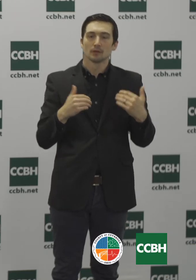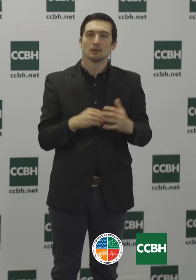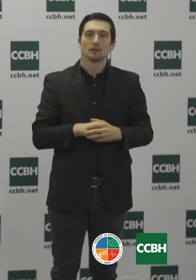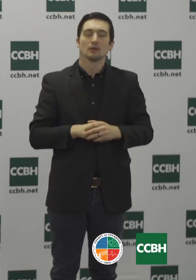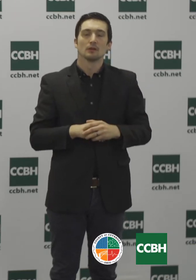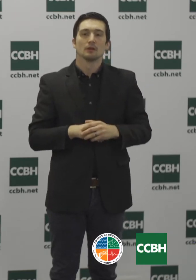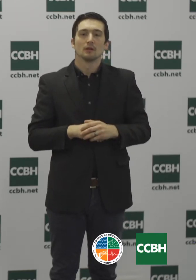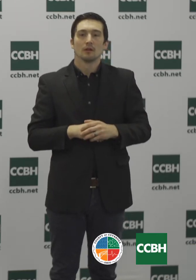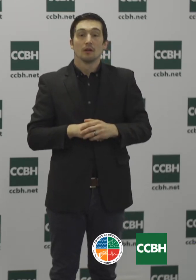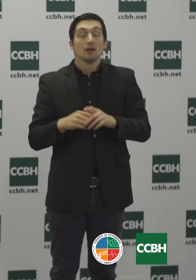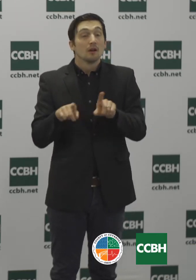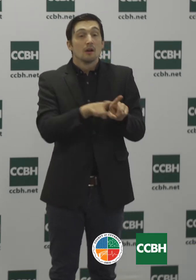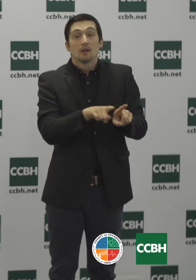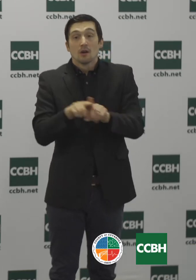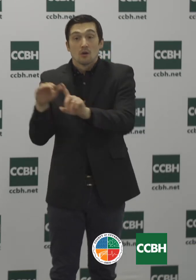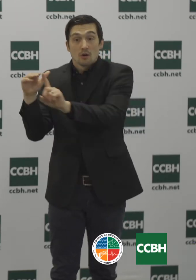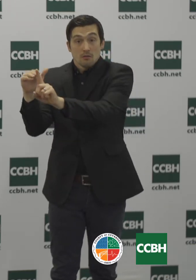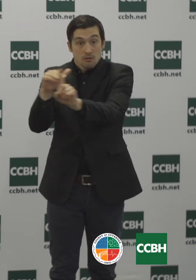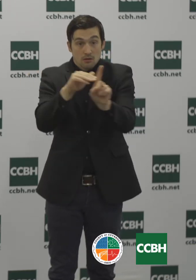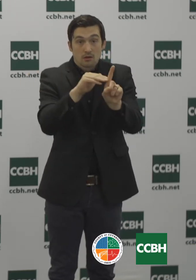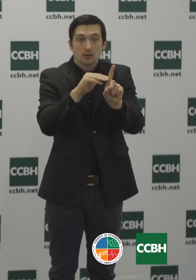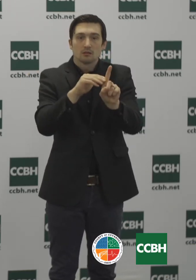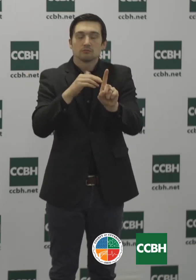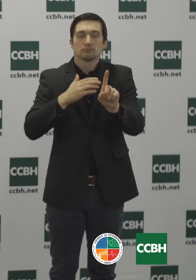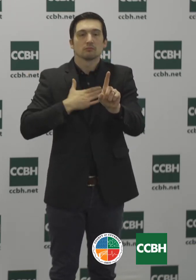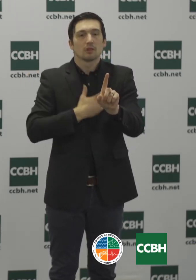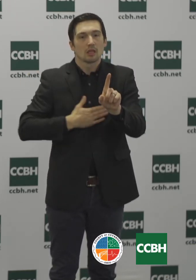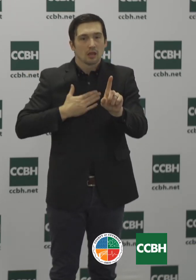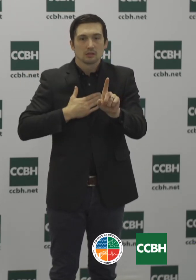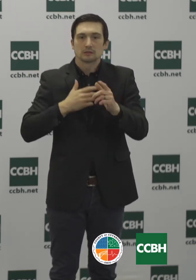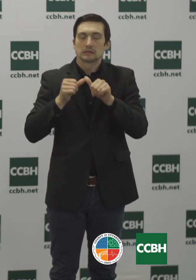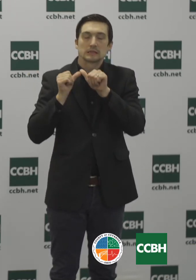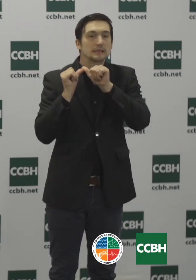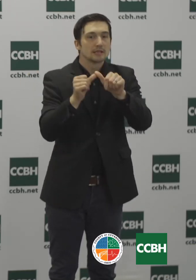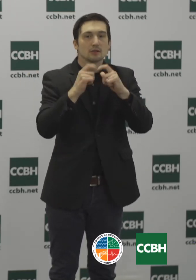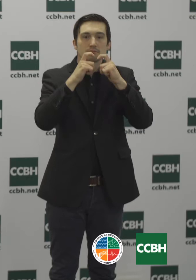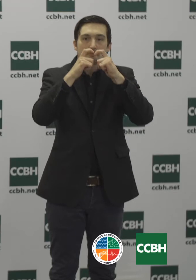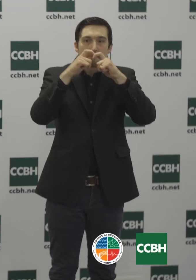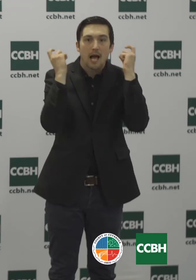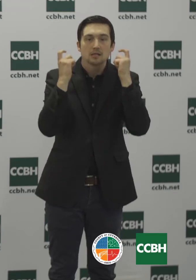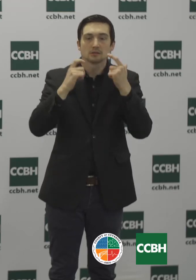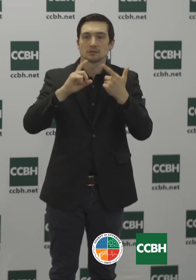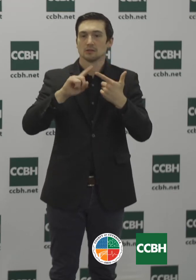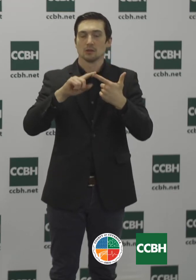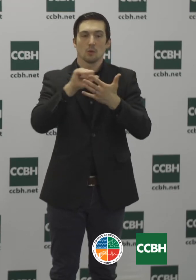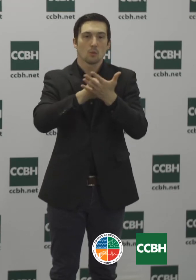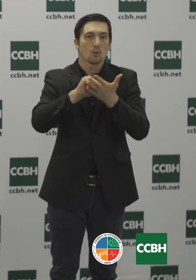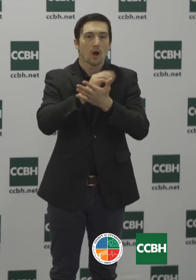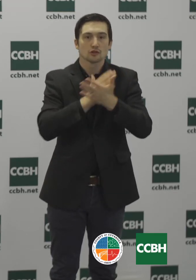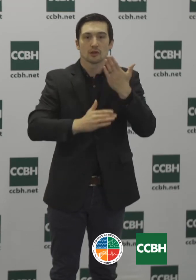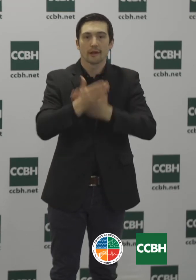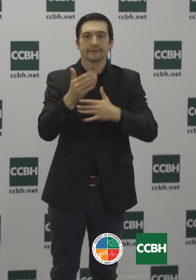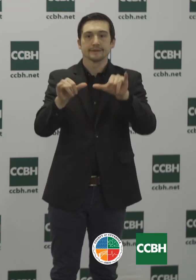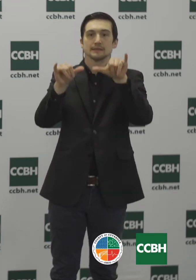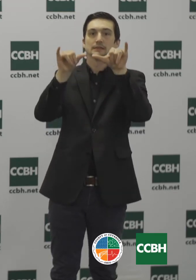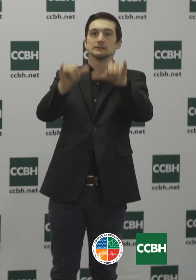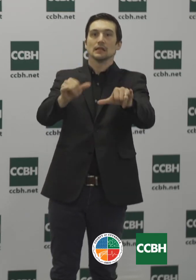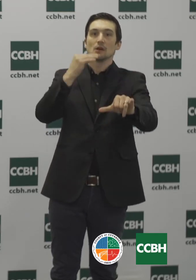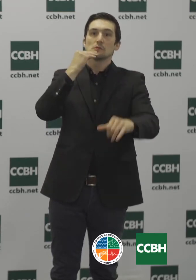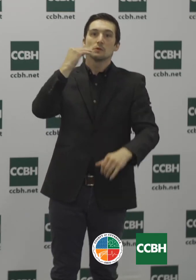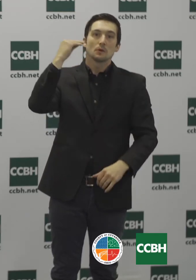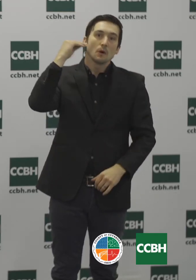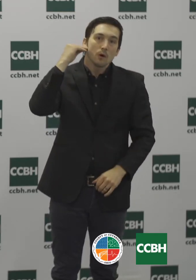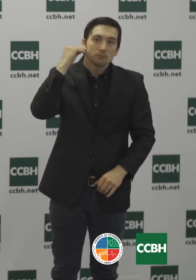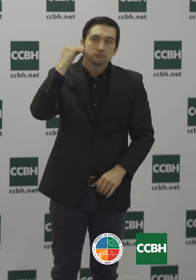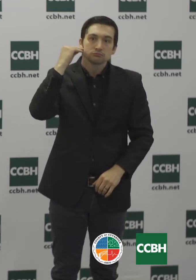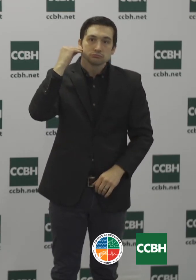remind everyone to continue wearing masks in public, washing our hands, and staying home